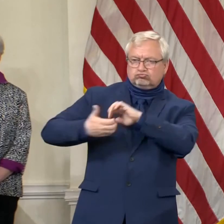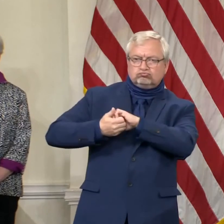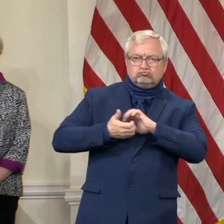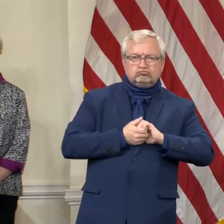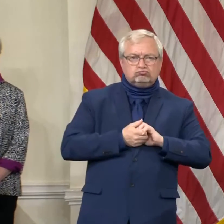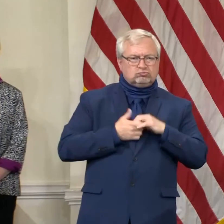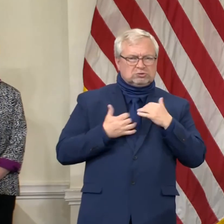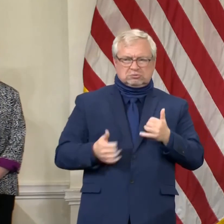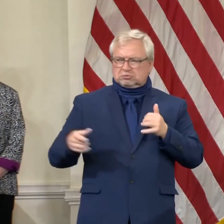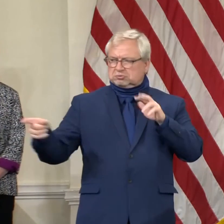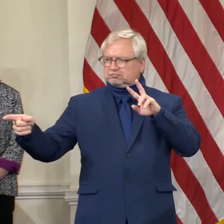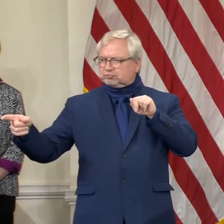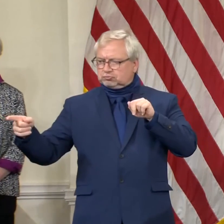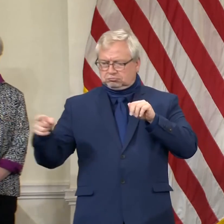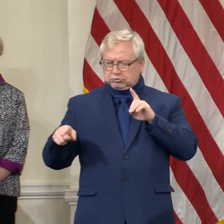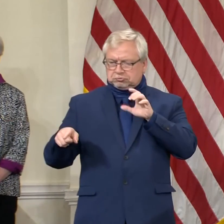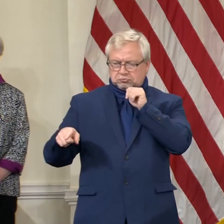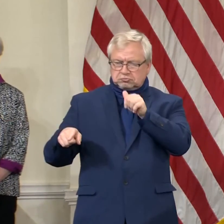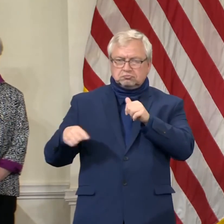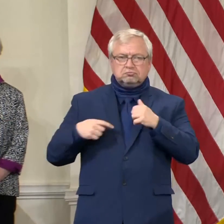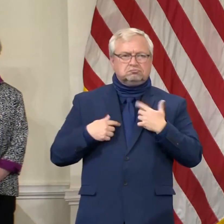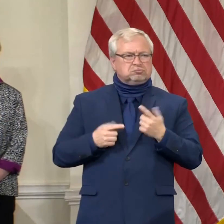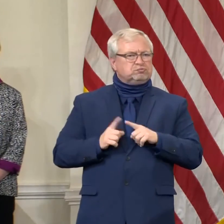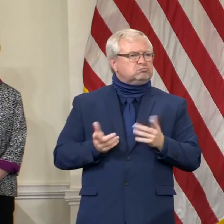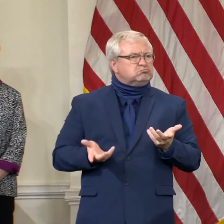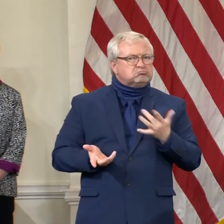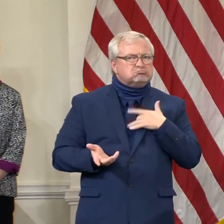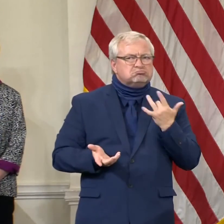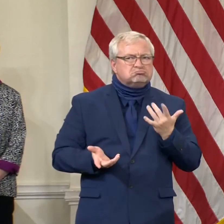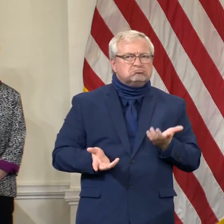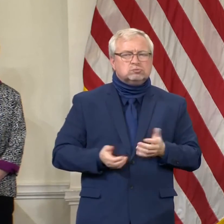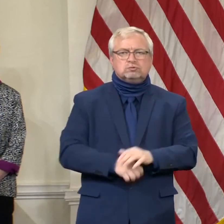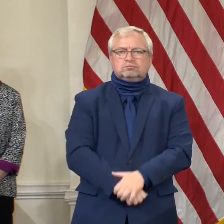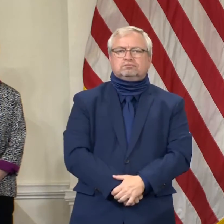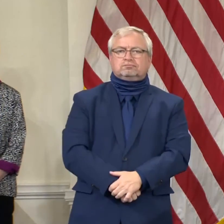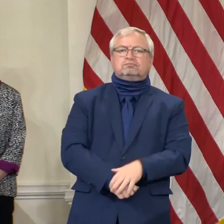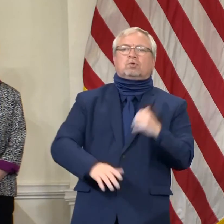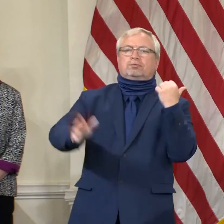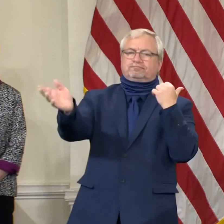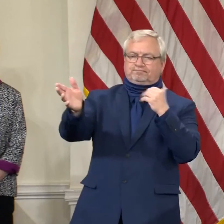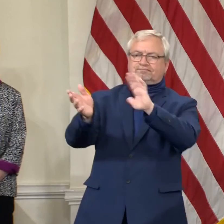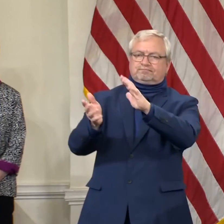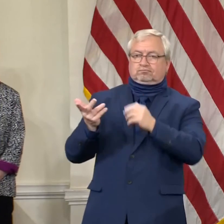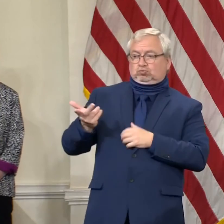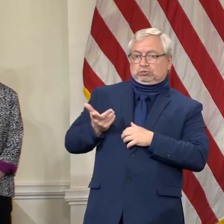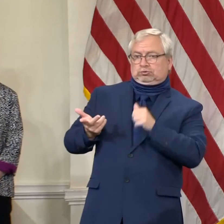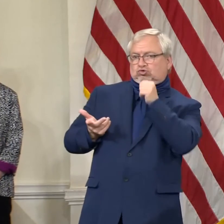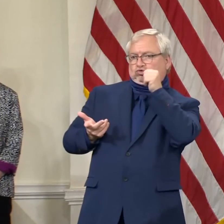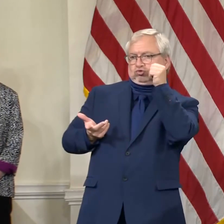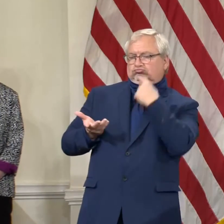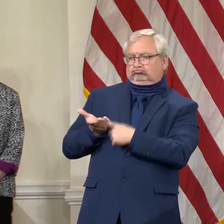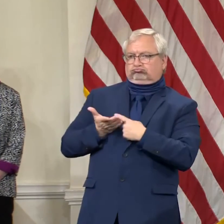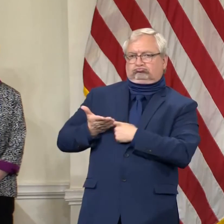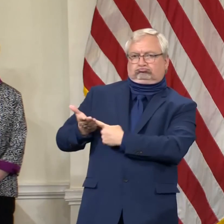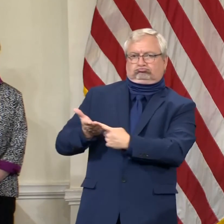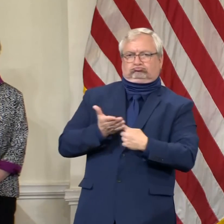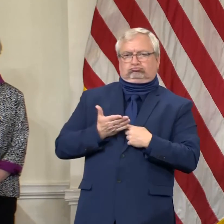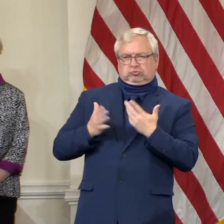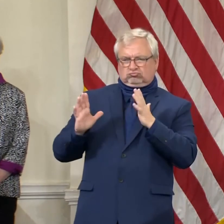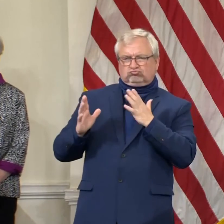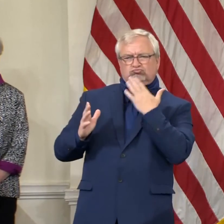Northam and Governor Bowser, and we are all working together. I mean, look, we all have